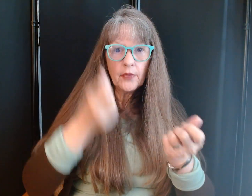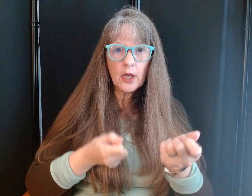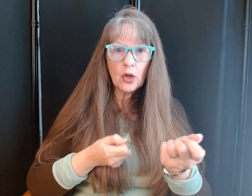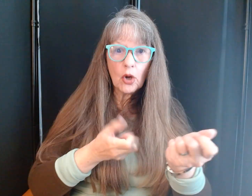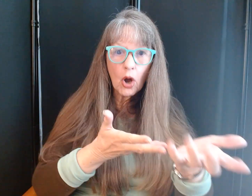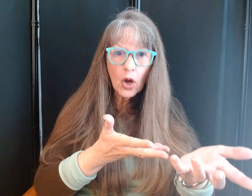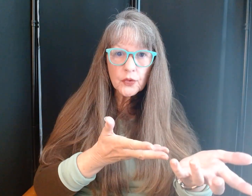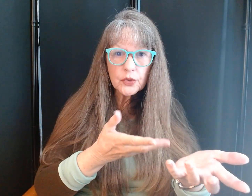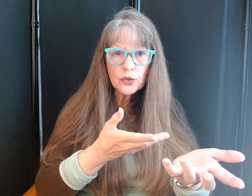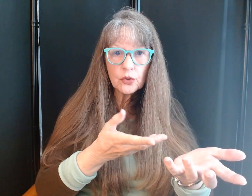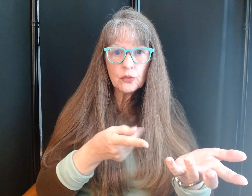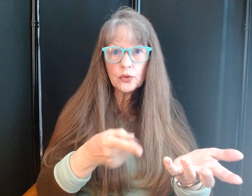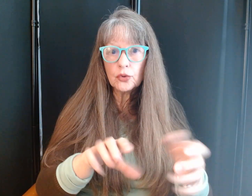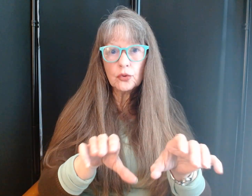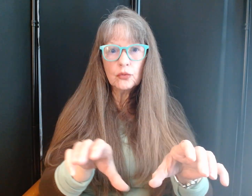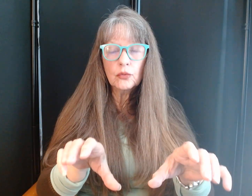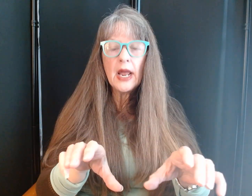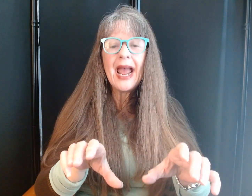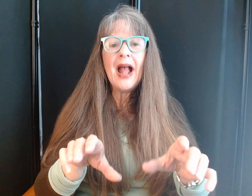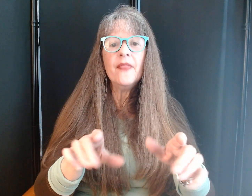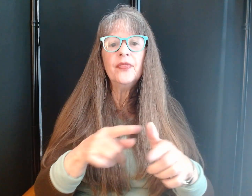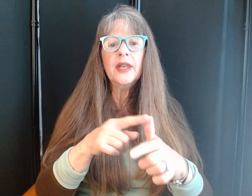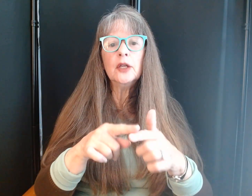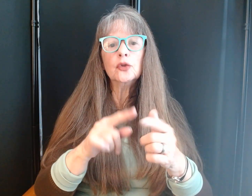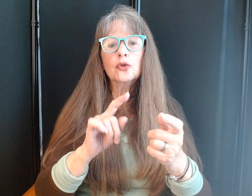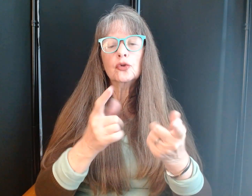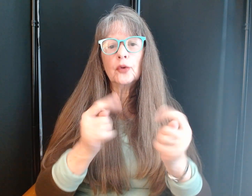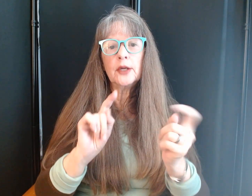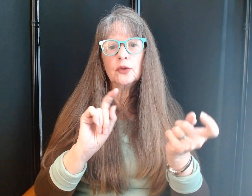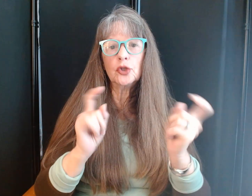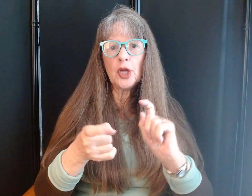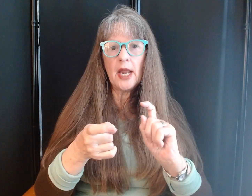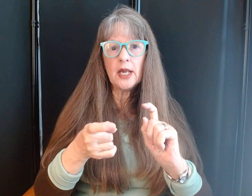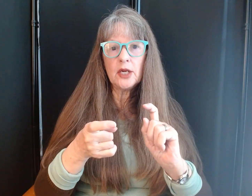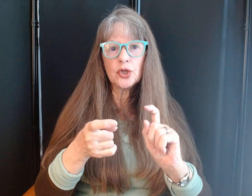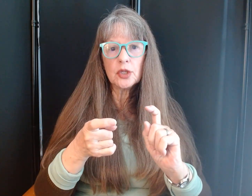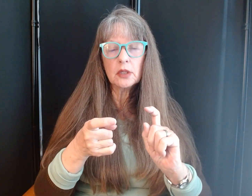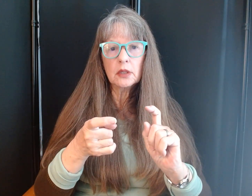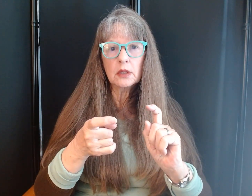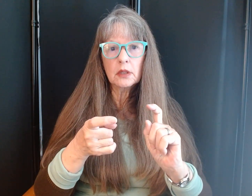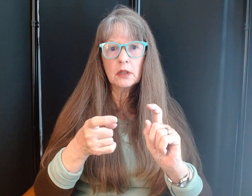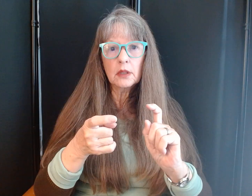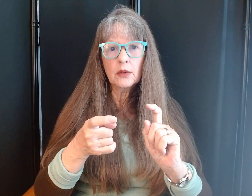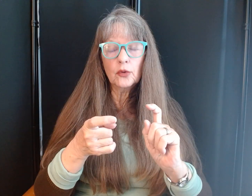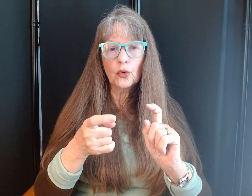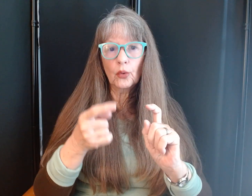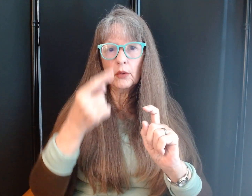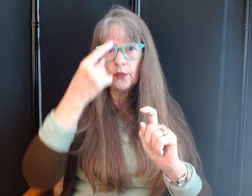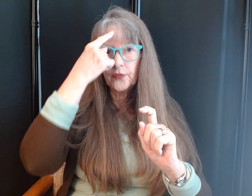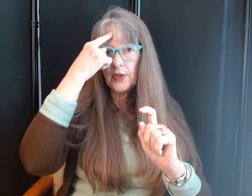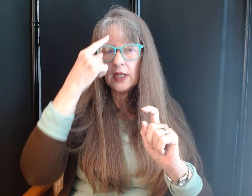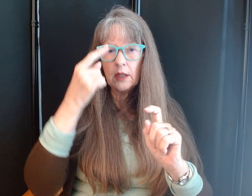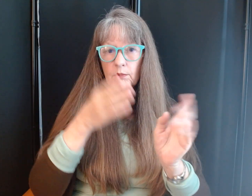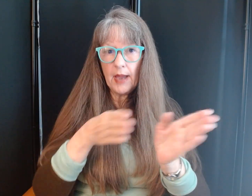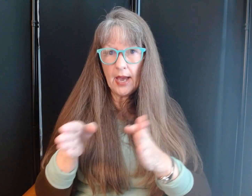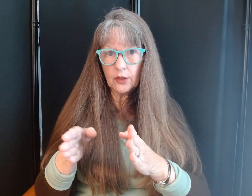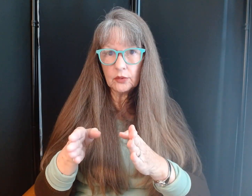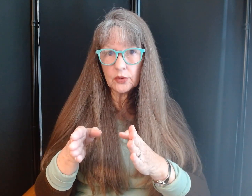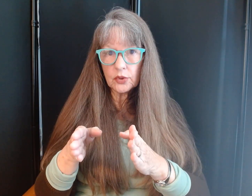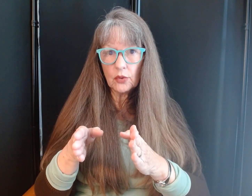that causes you to do, and then try to change your thinking patterns or